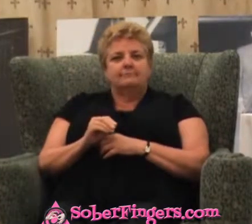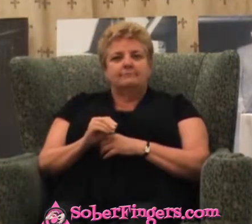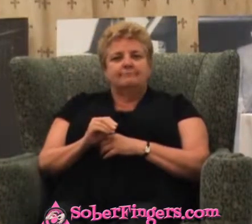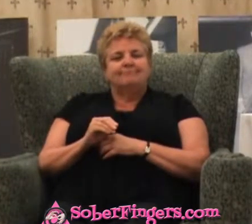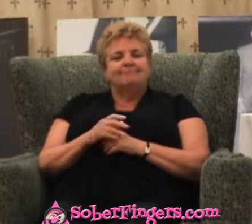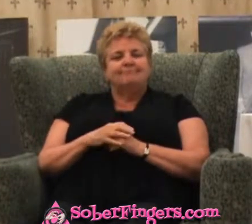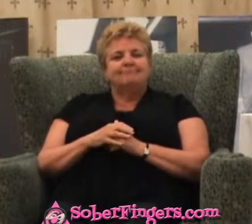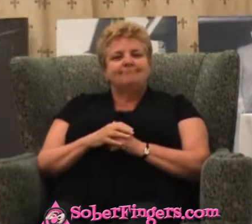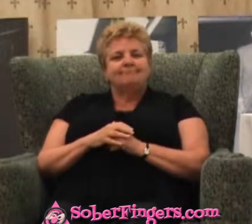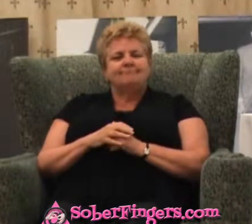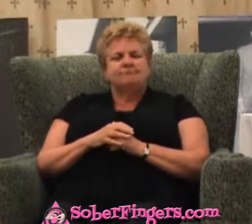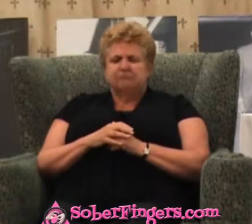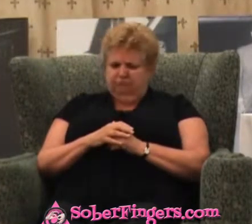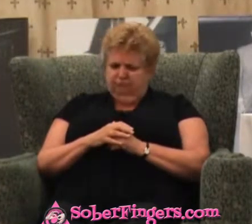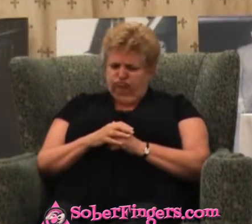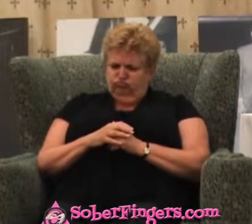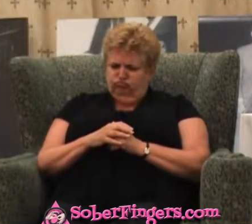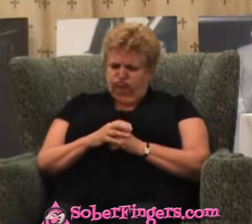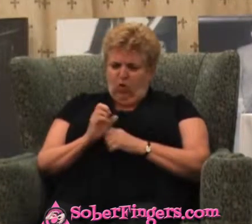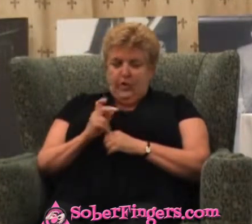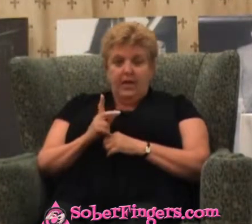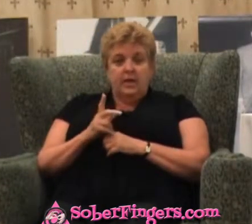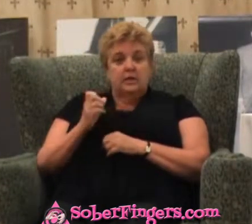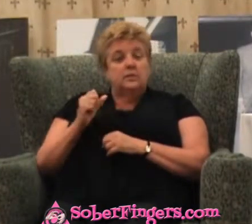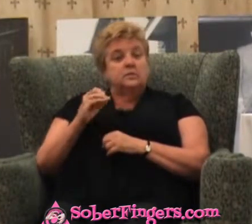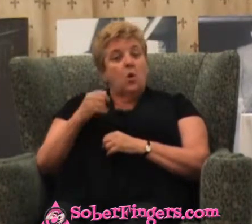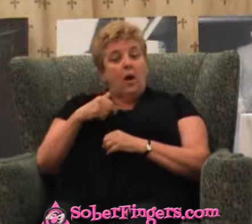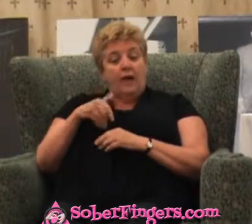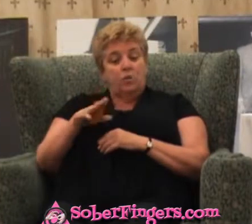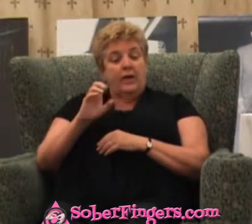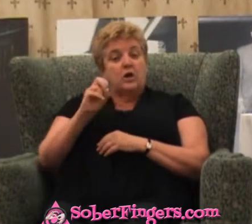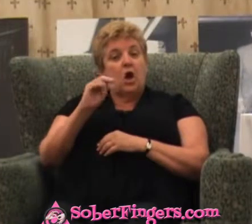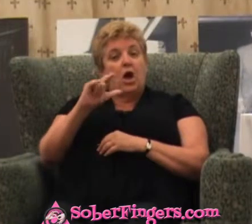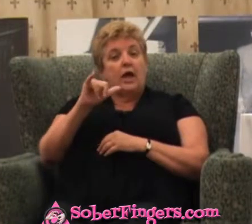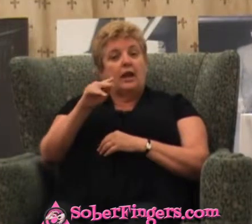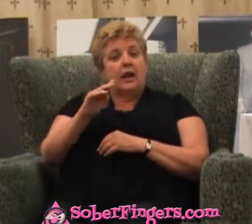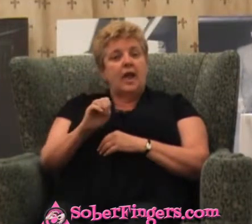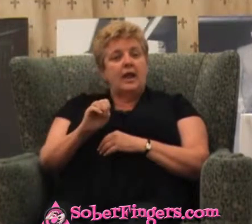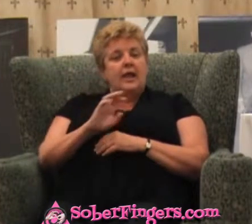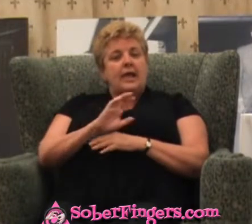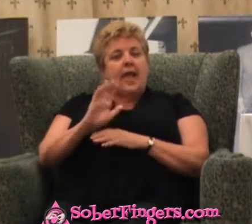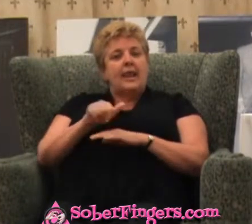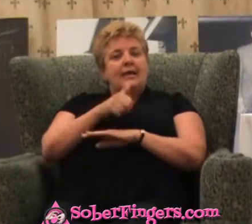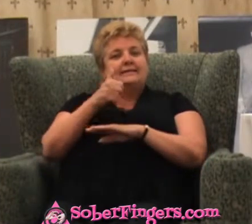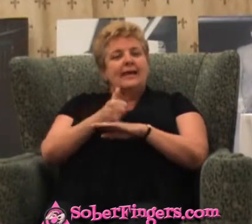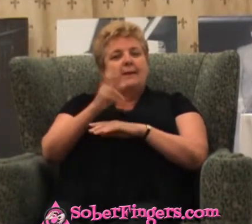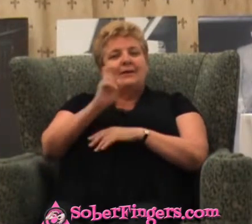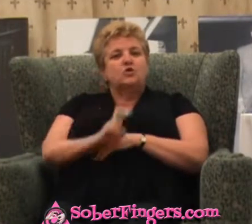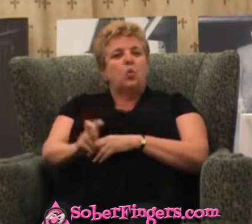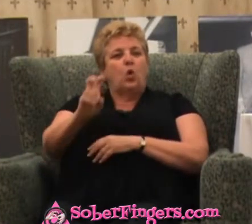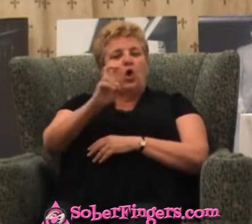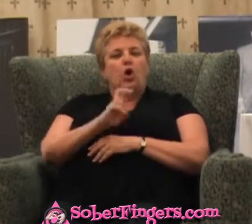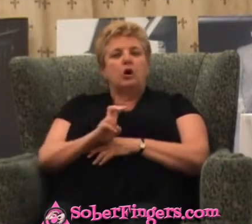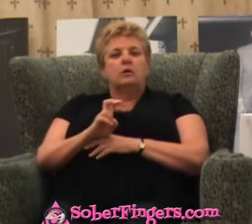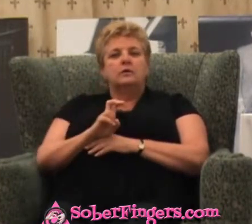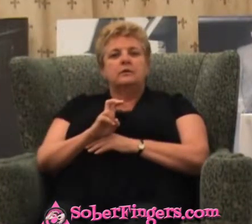He said, okay. So I went online and I booked an organized tour. And I met those 15 people